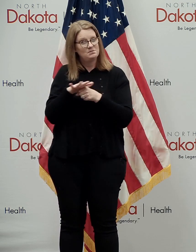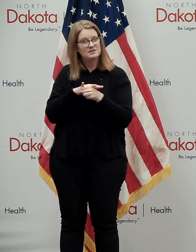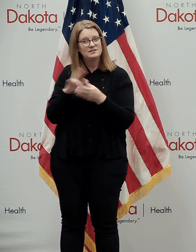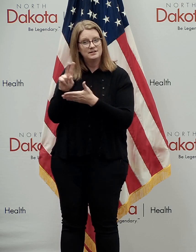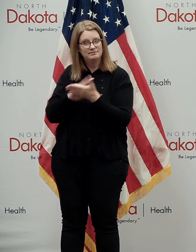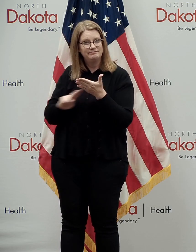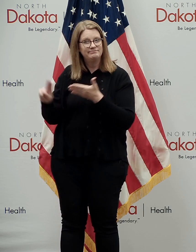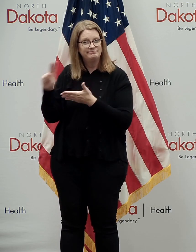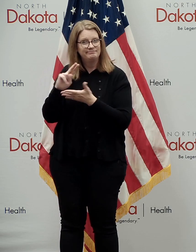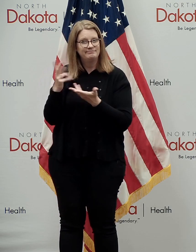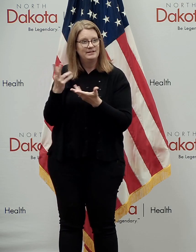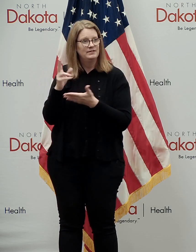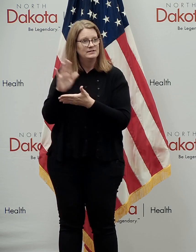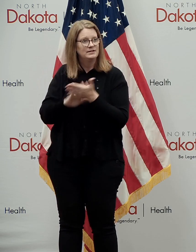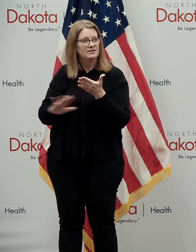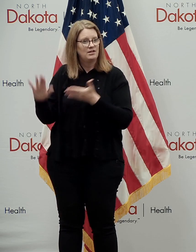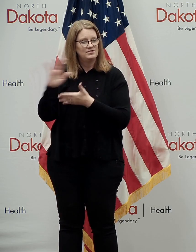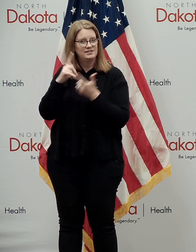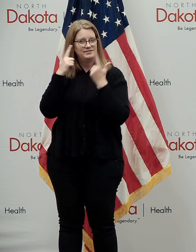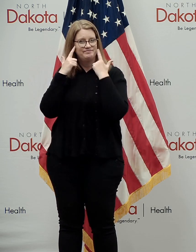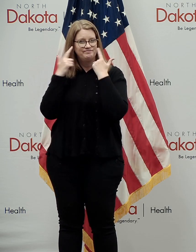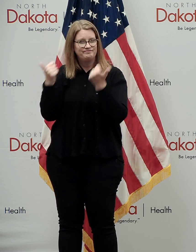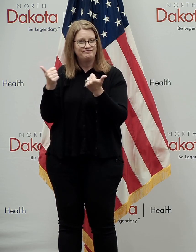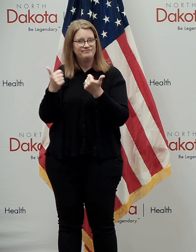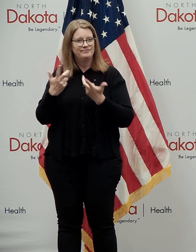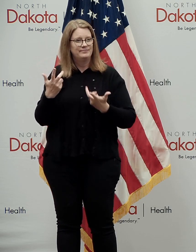and I think those decisions are